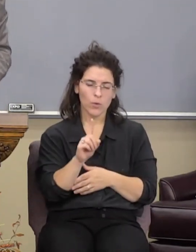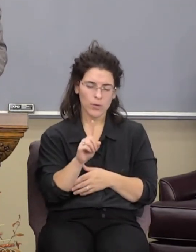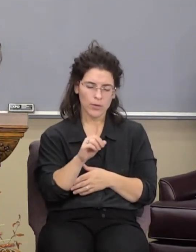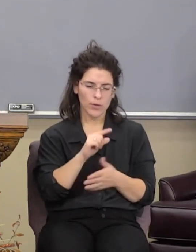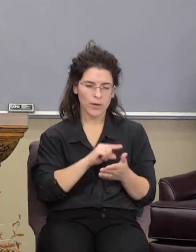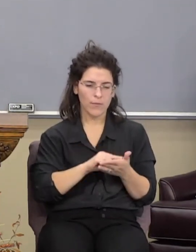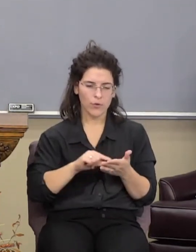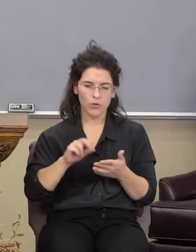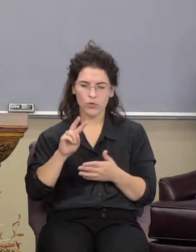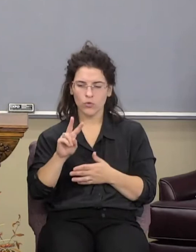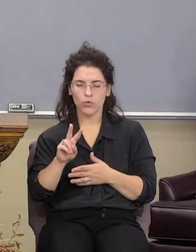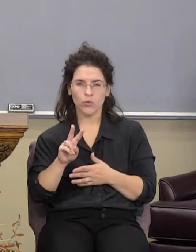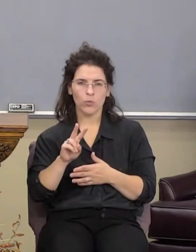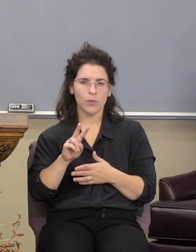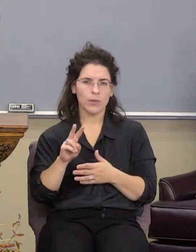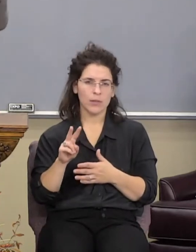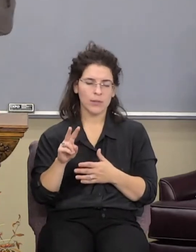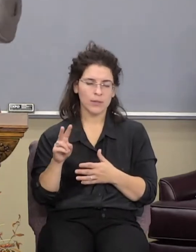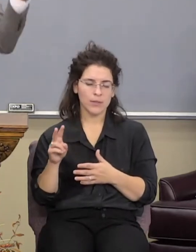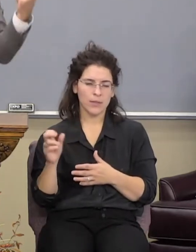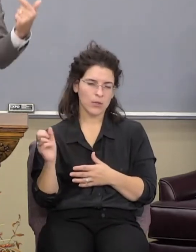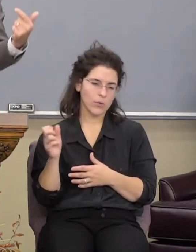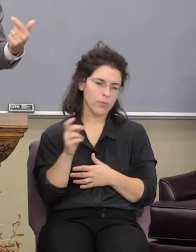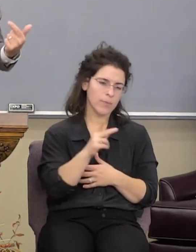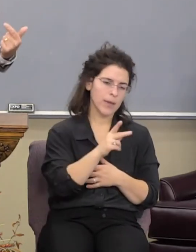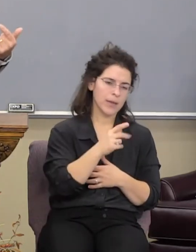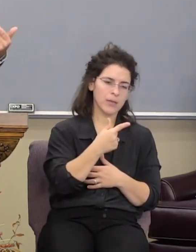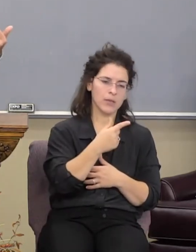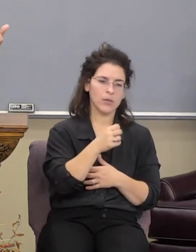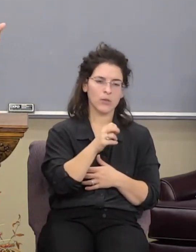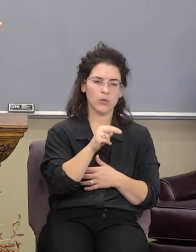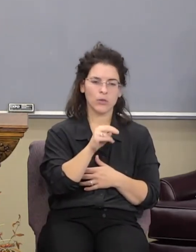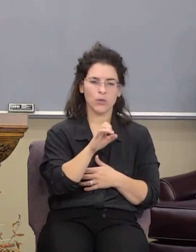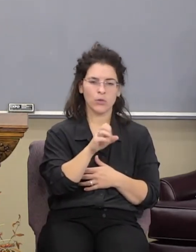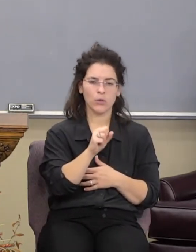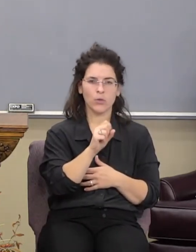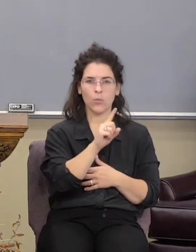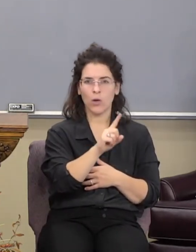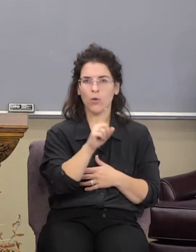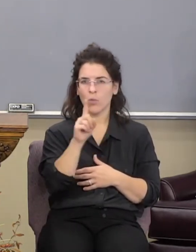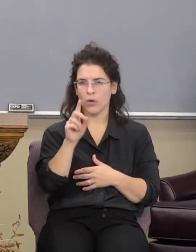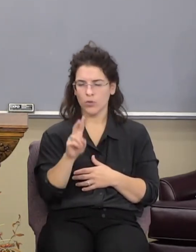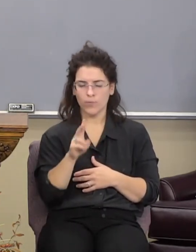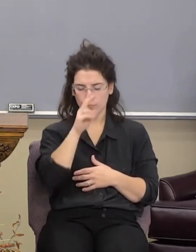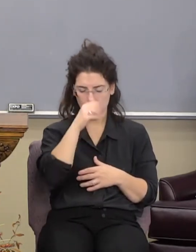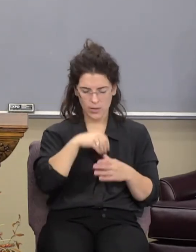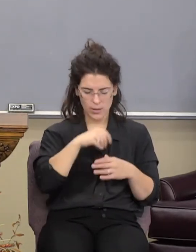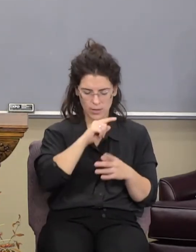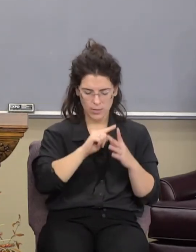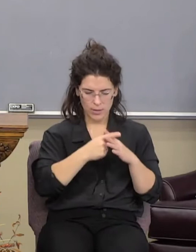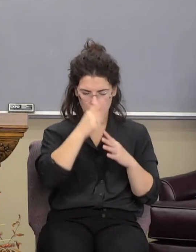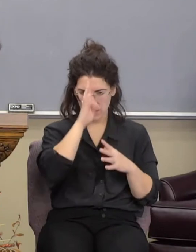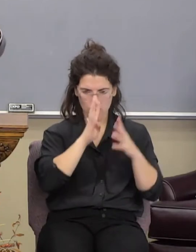and verse 2 is taking the reader back to Genesis chapter 1, verse 1 and 2. In the beginning, God created